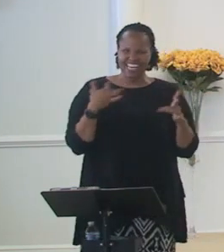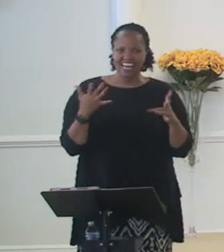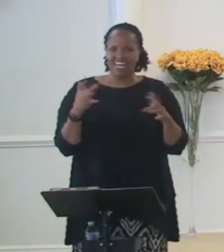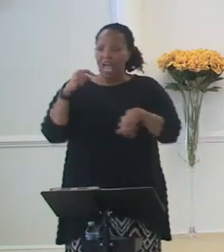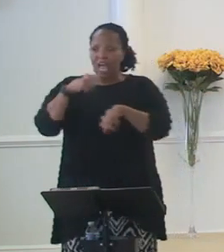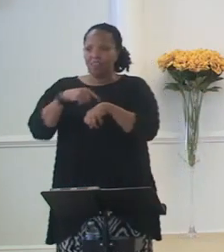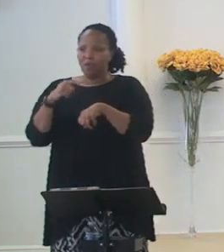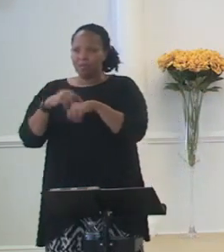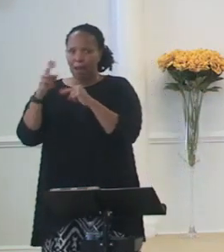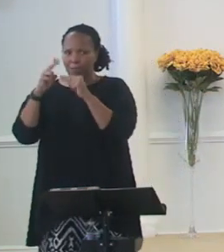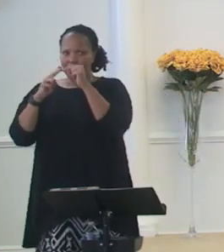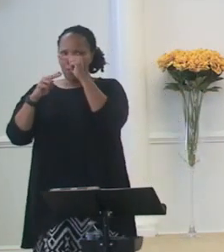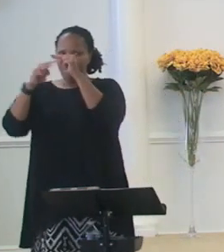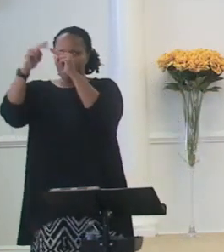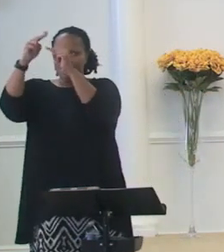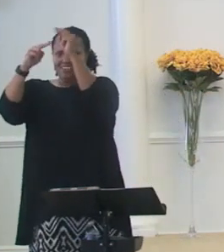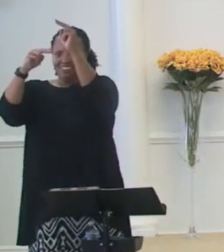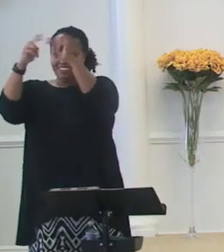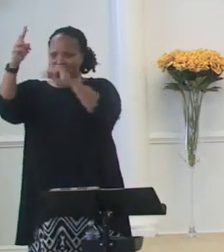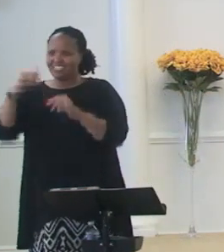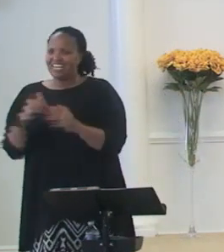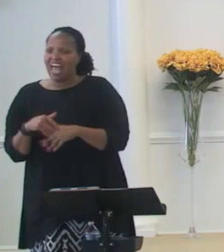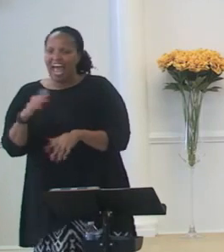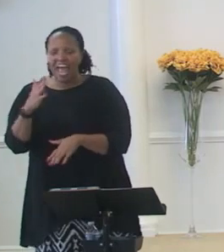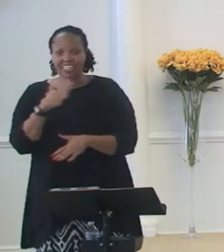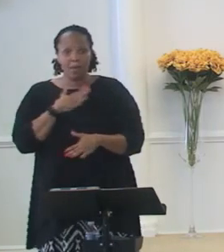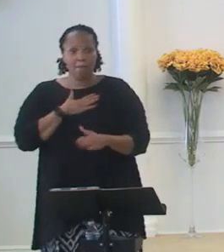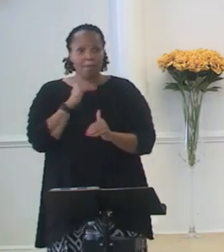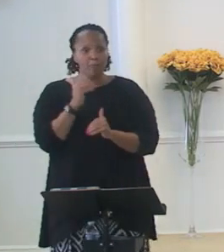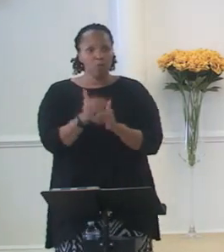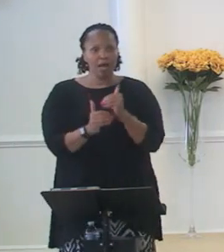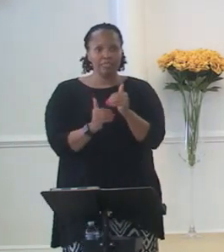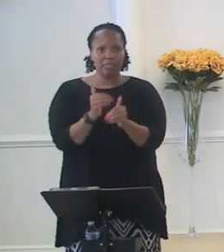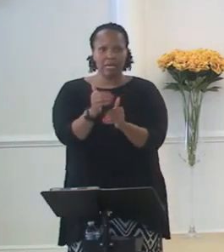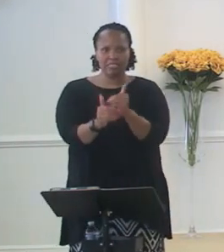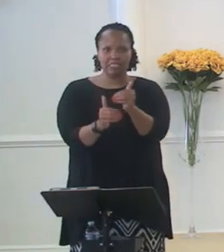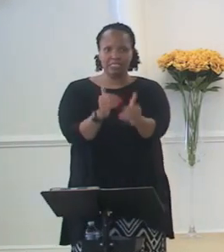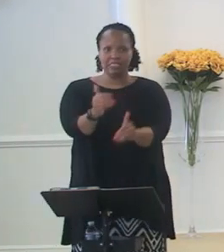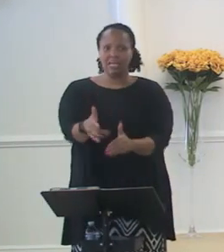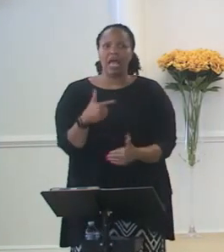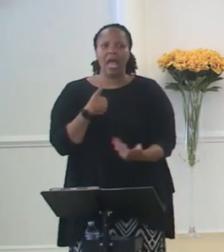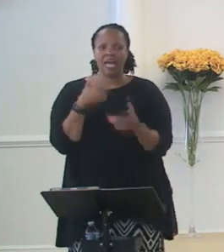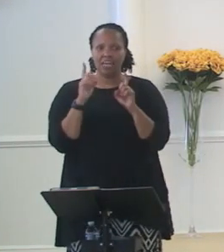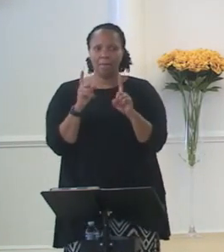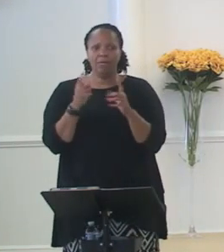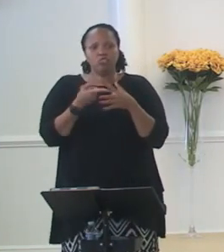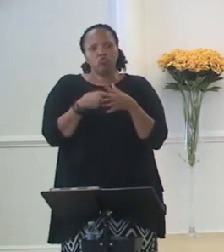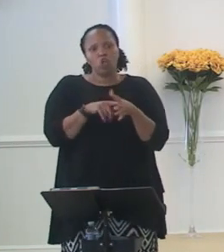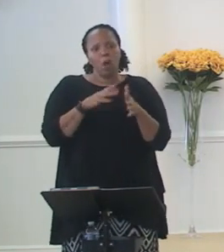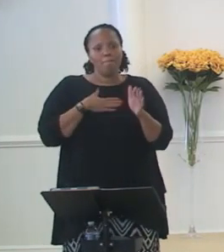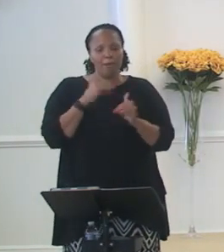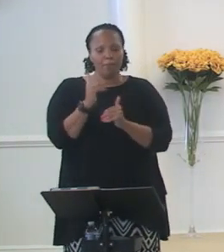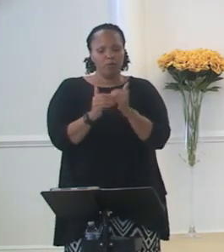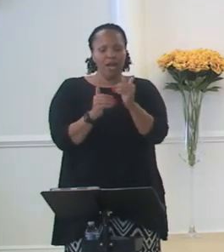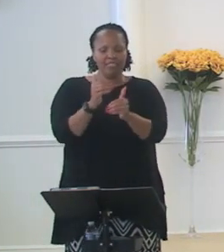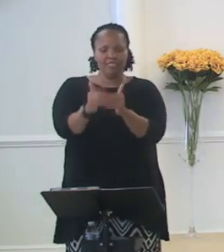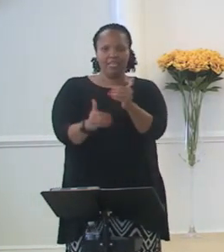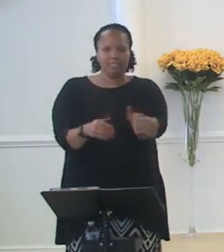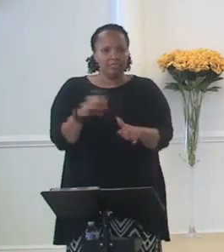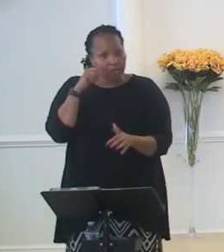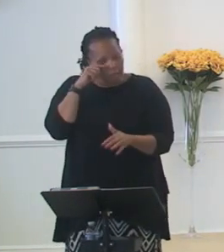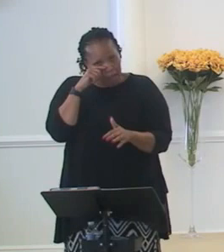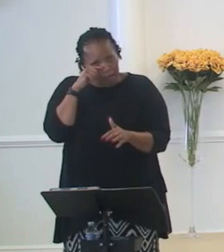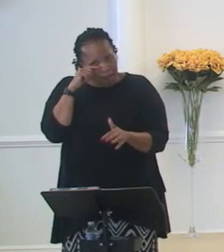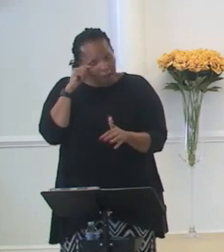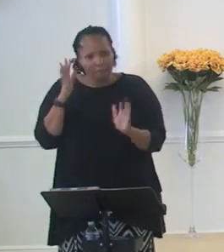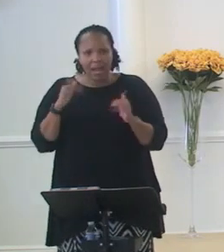going to be a time for building up. So it's my process, and I got to initiate it by insistent